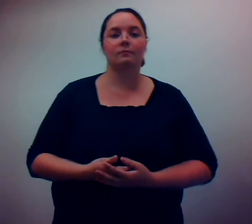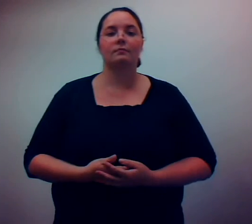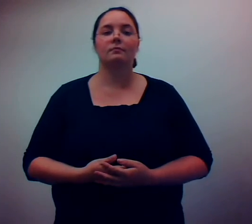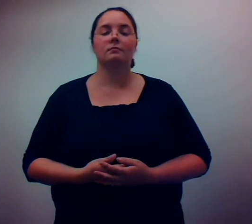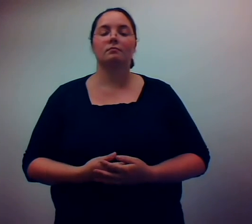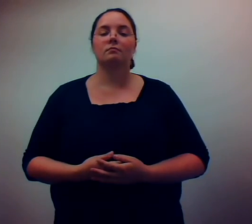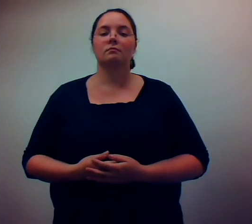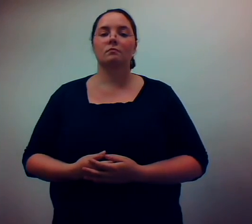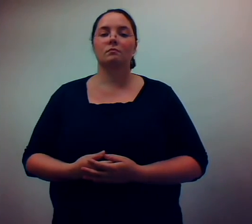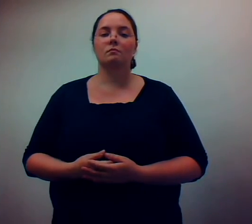meal together.